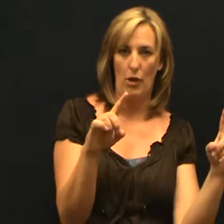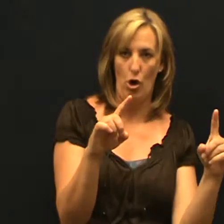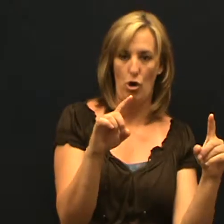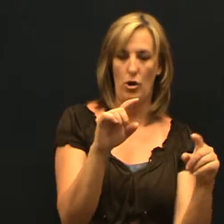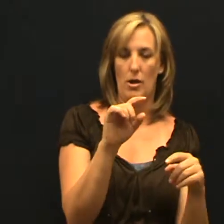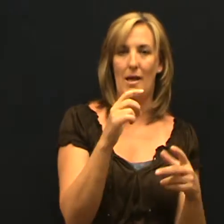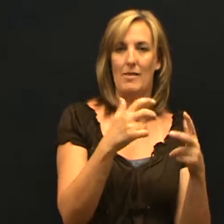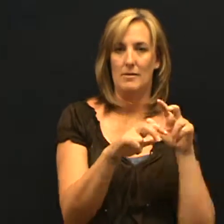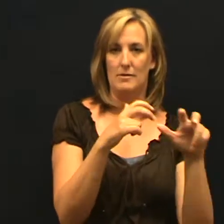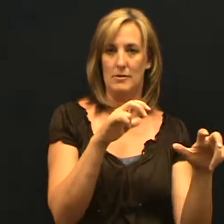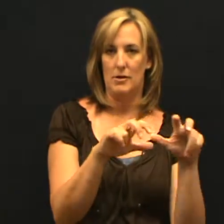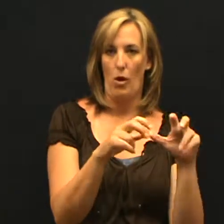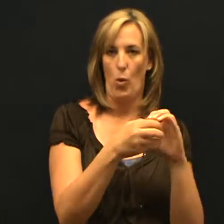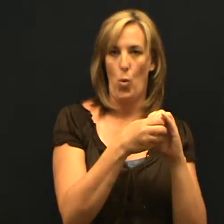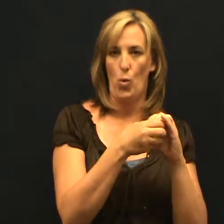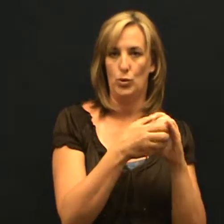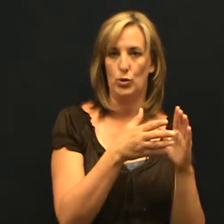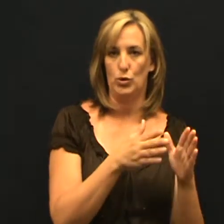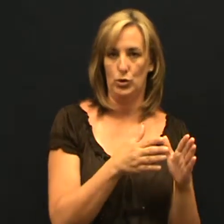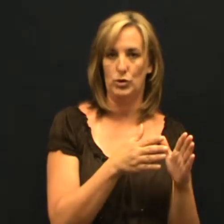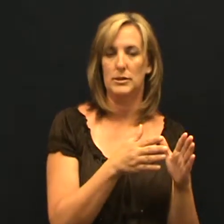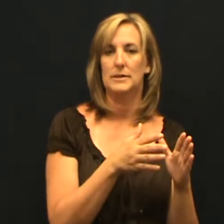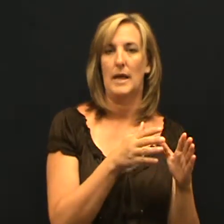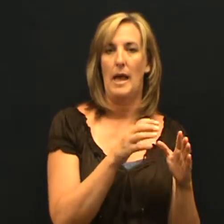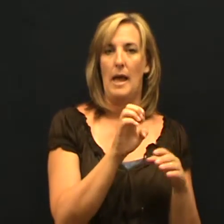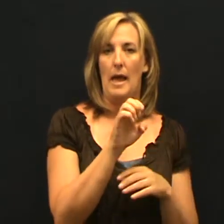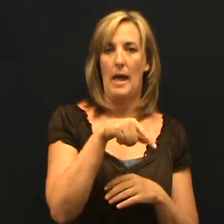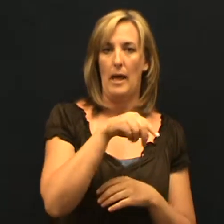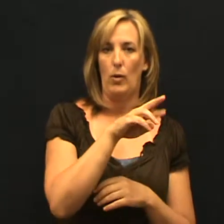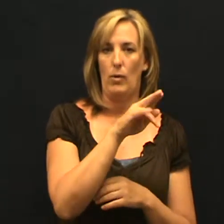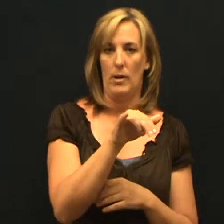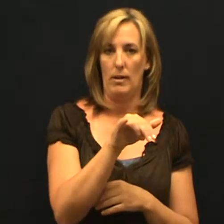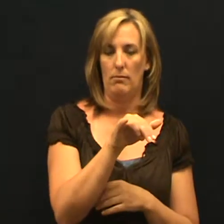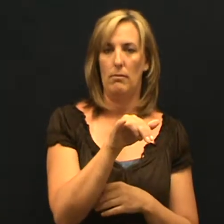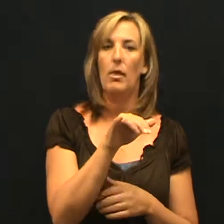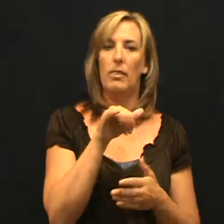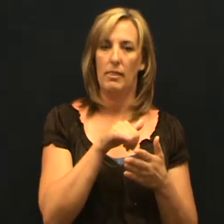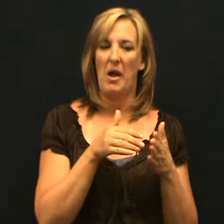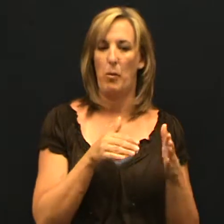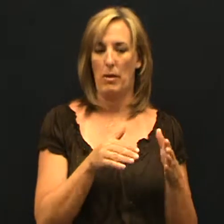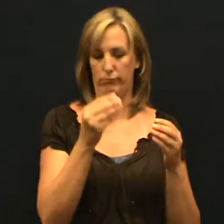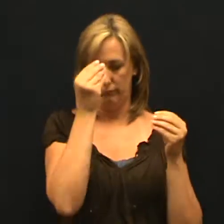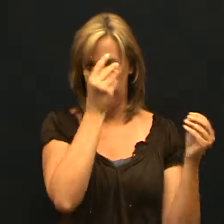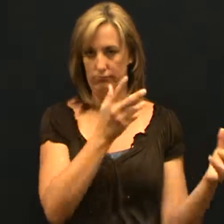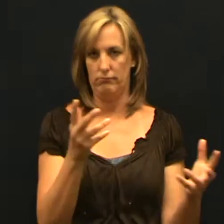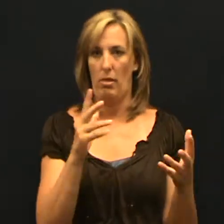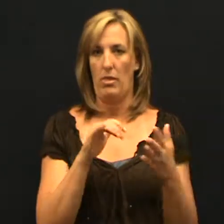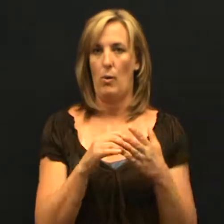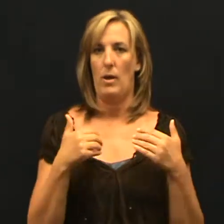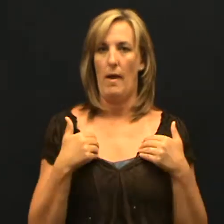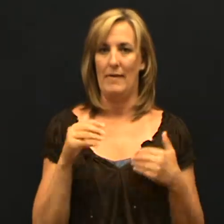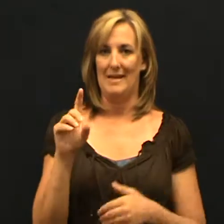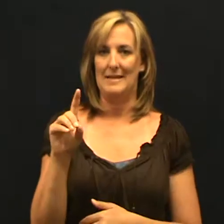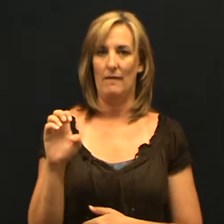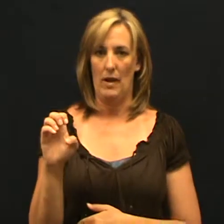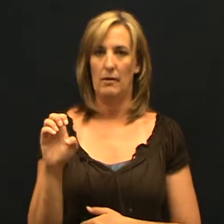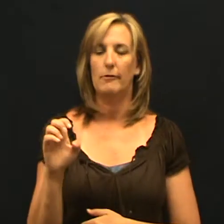to record that we have declared that dividend. And that's at that point a reduction of stockholders' equity.